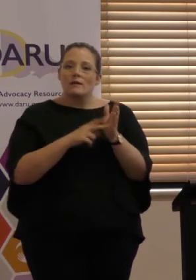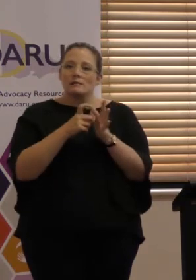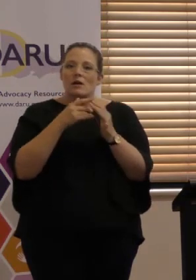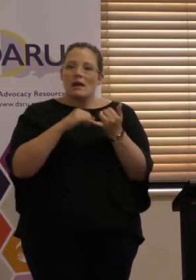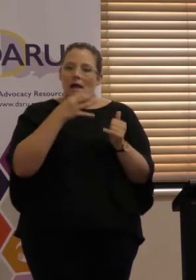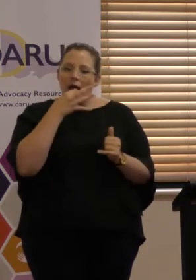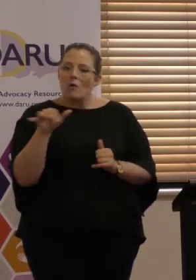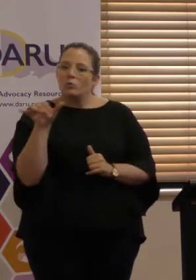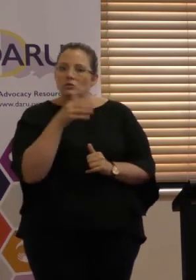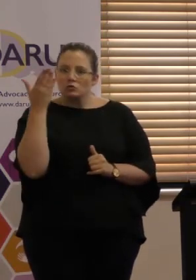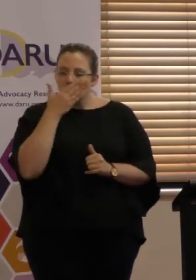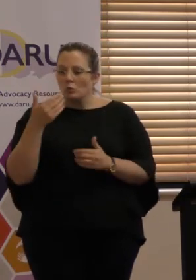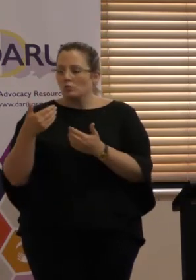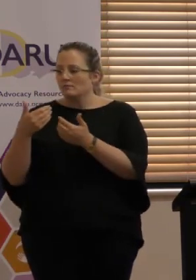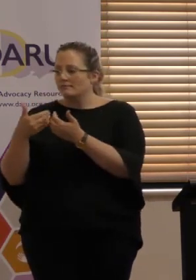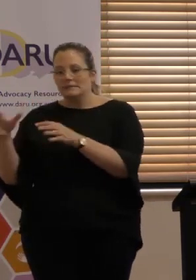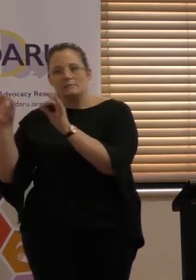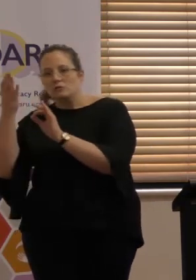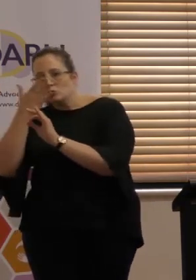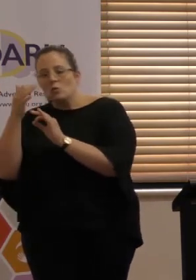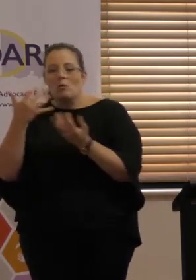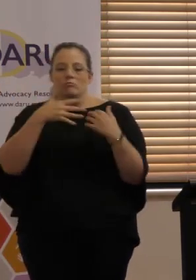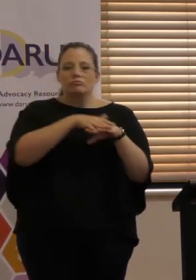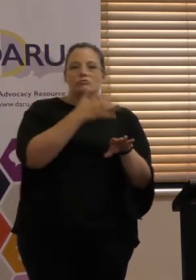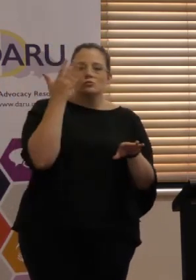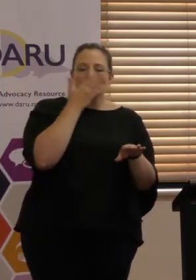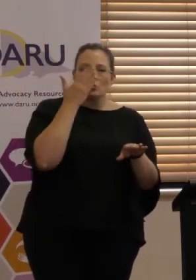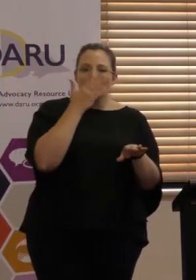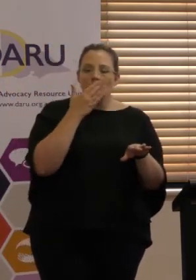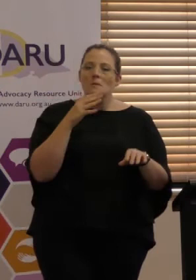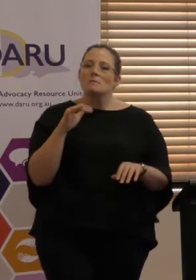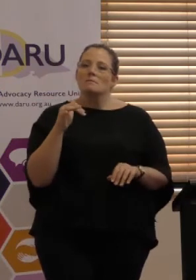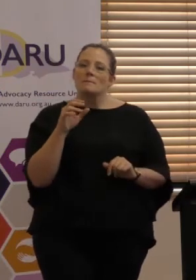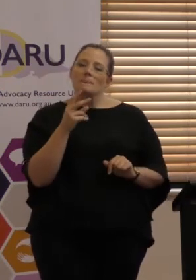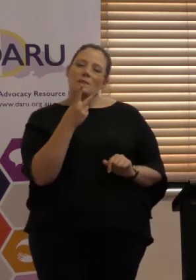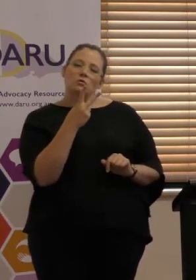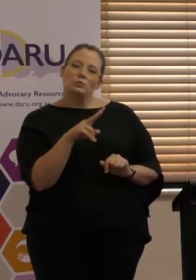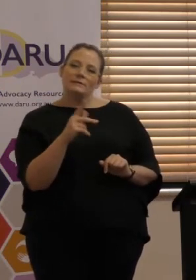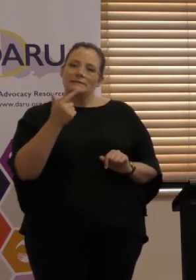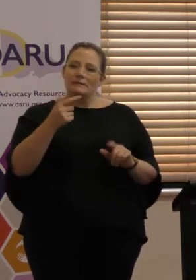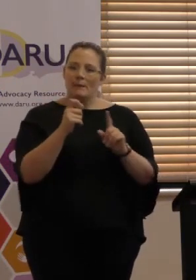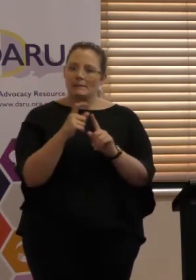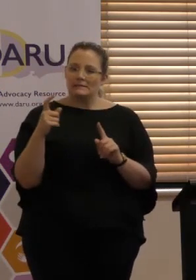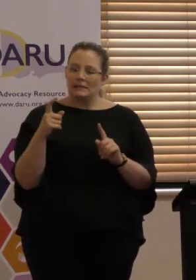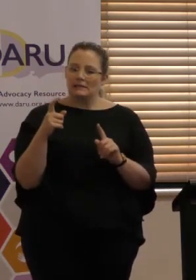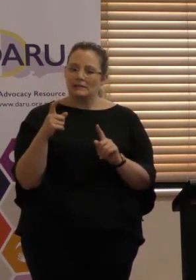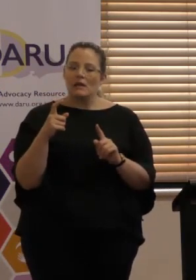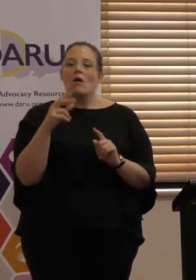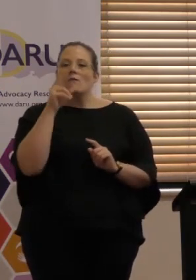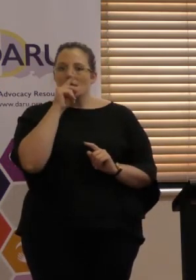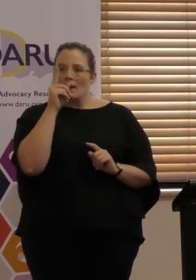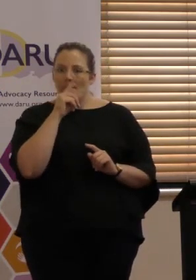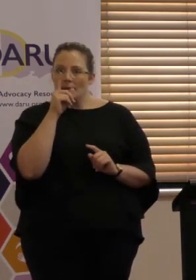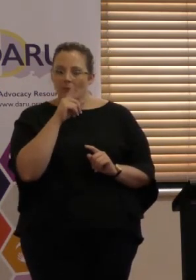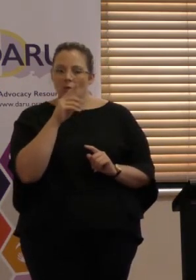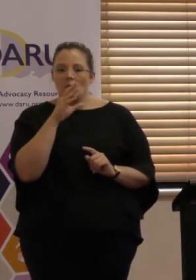mainstream school or a special school, about 27% of young people